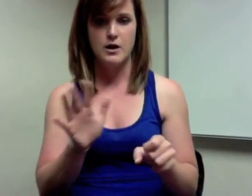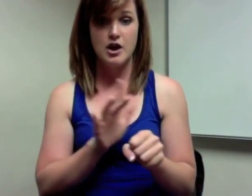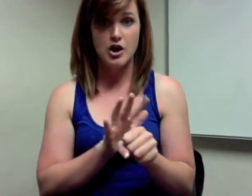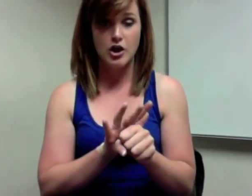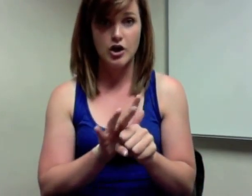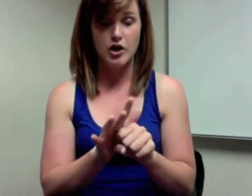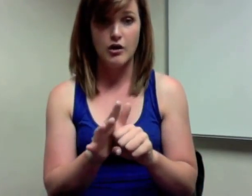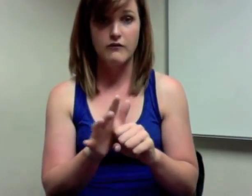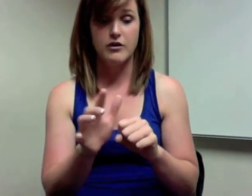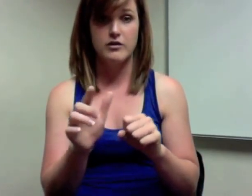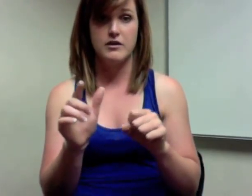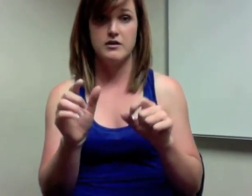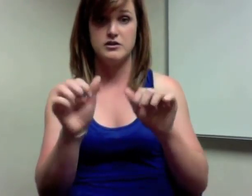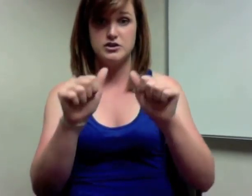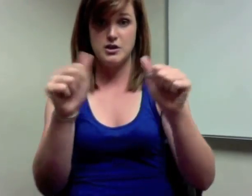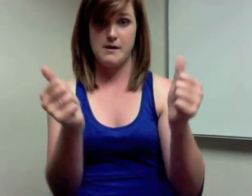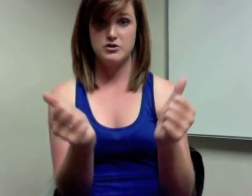geometric figures with squares.